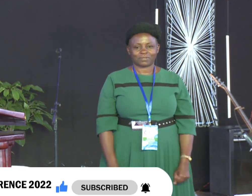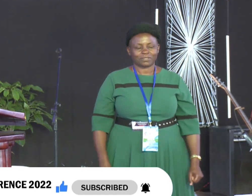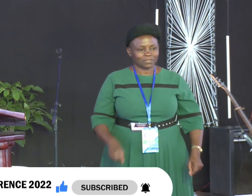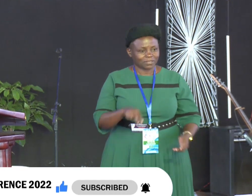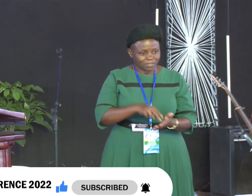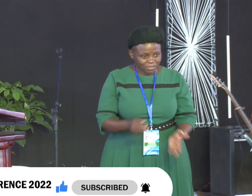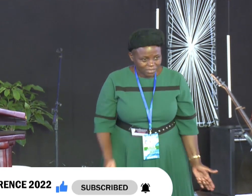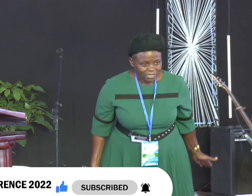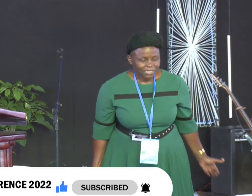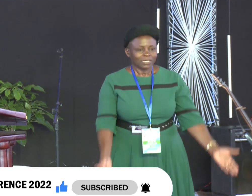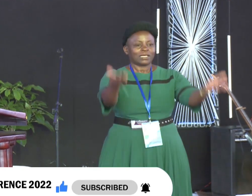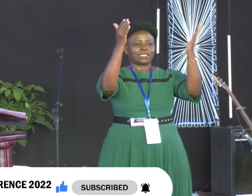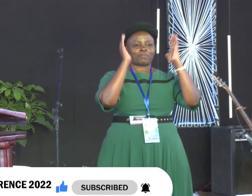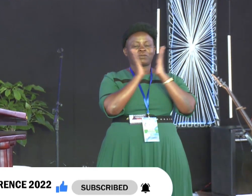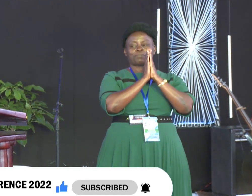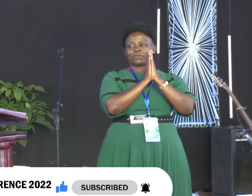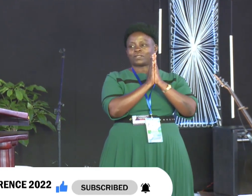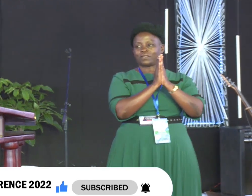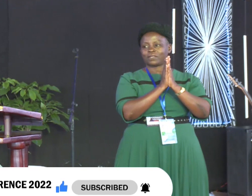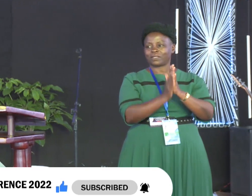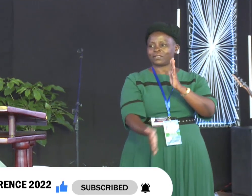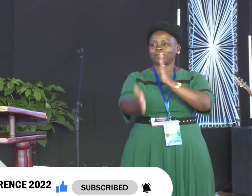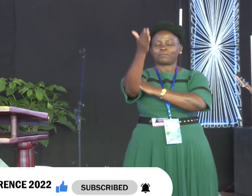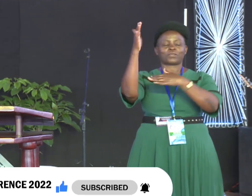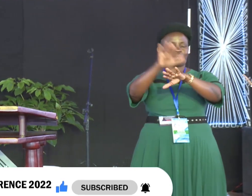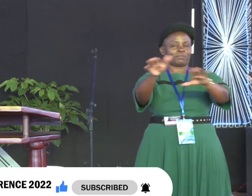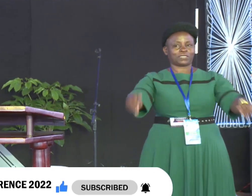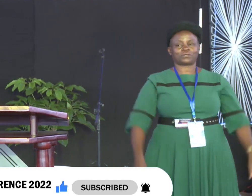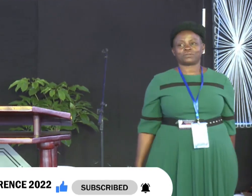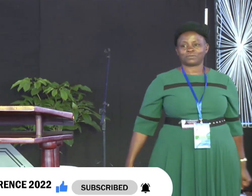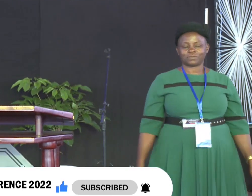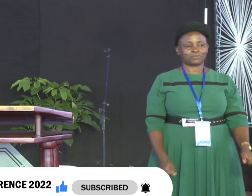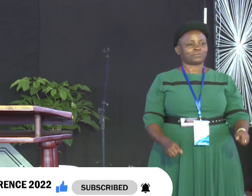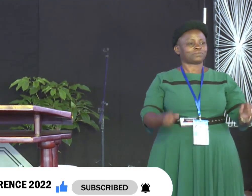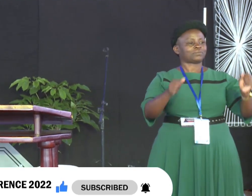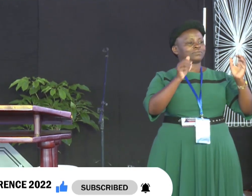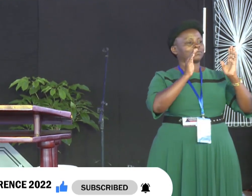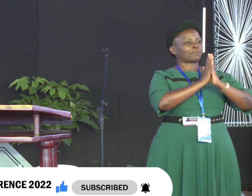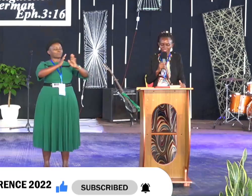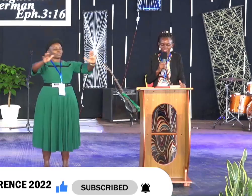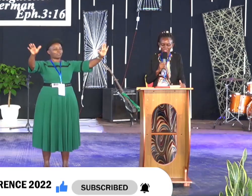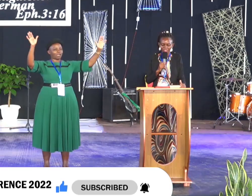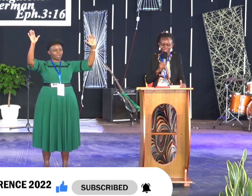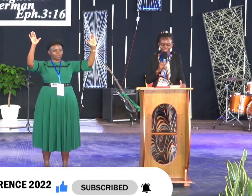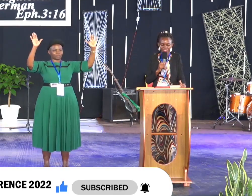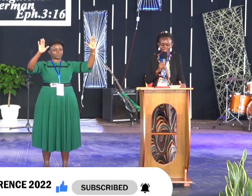you. Stand up on your feet and we pray. God bless you. Gamba ayi Yesu nguwanise mikono